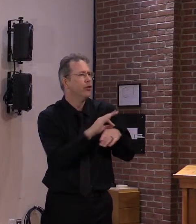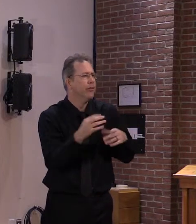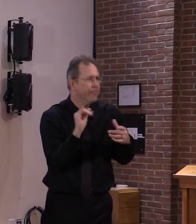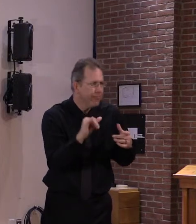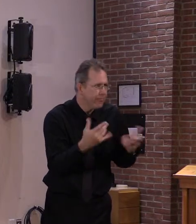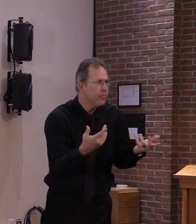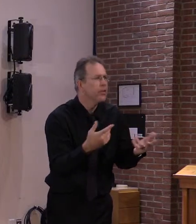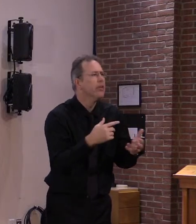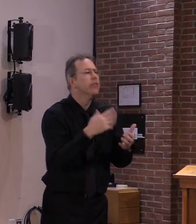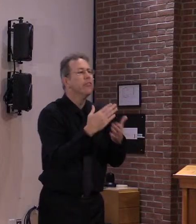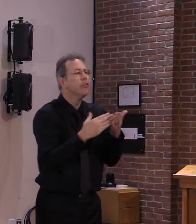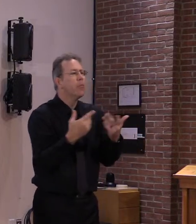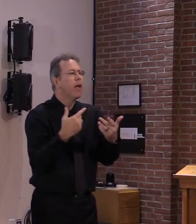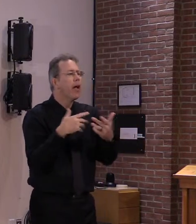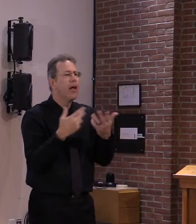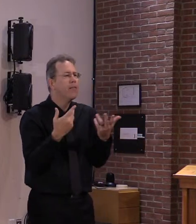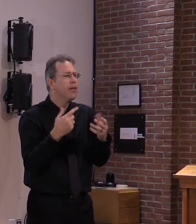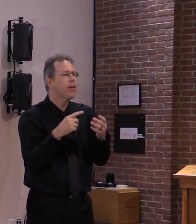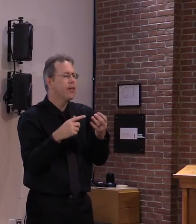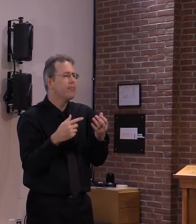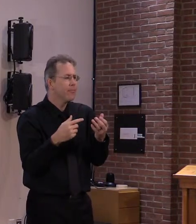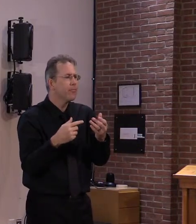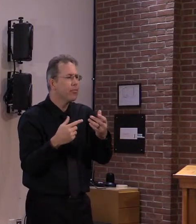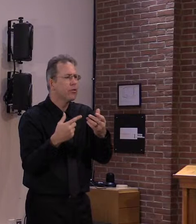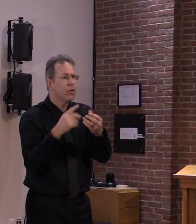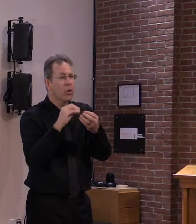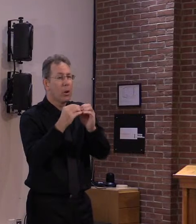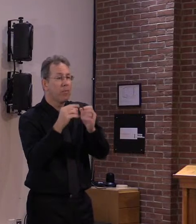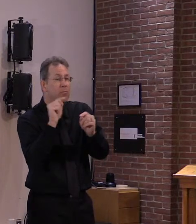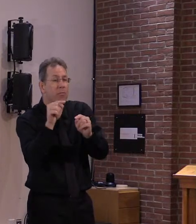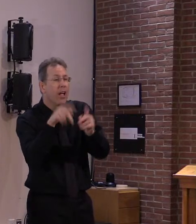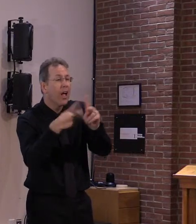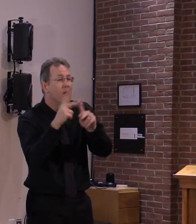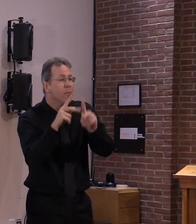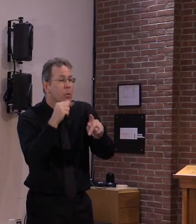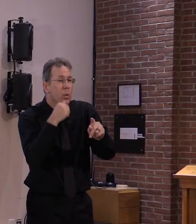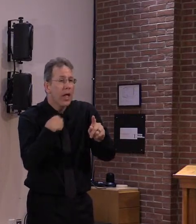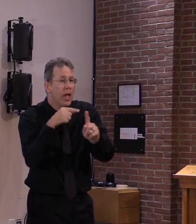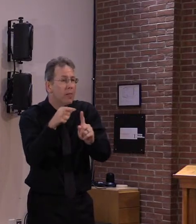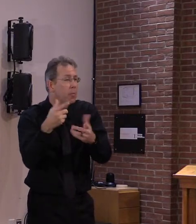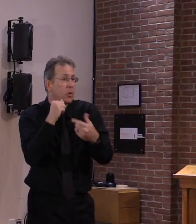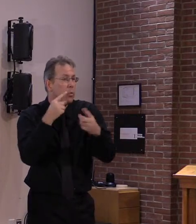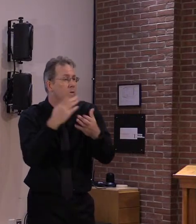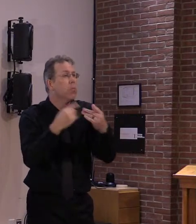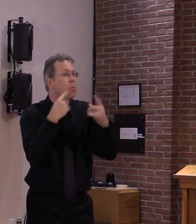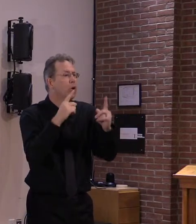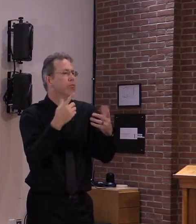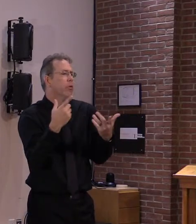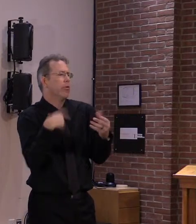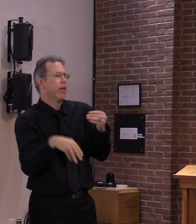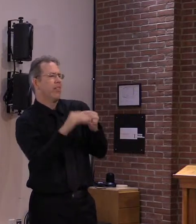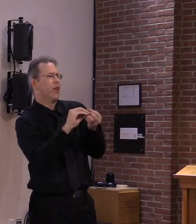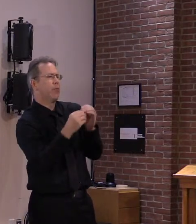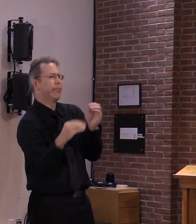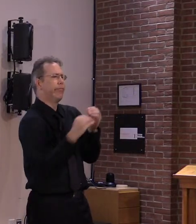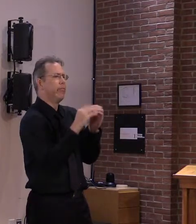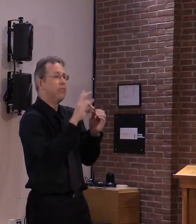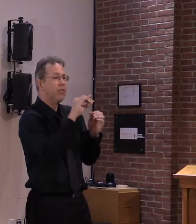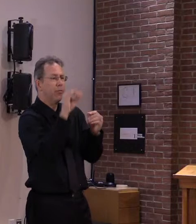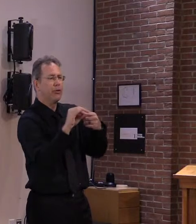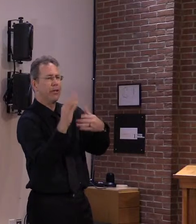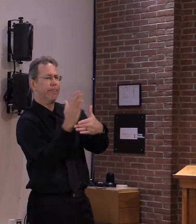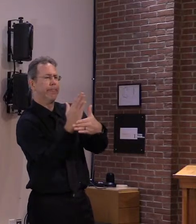isn't? But I'd be interested in knowing how state government is going